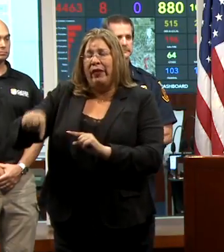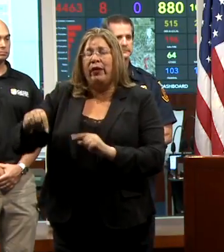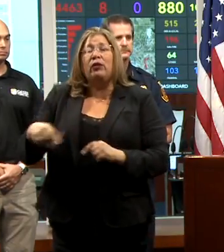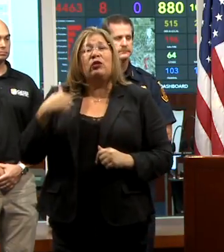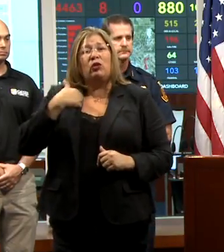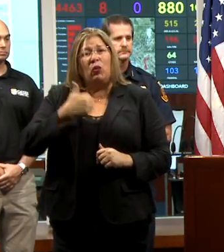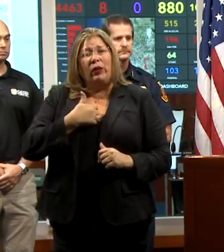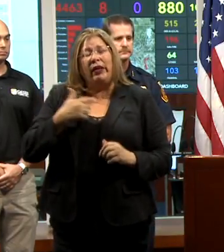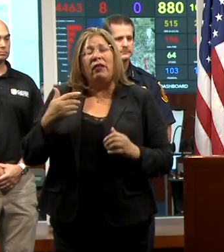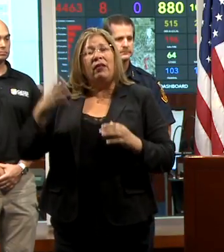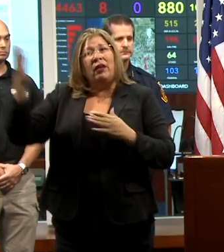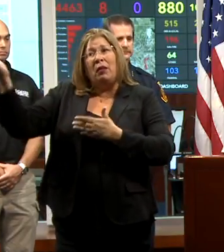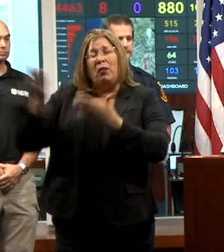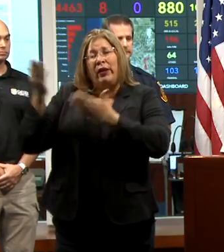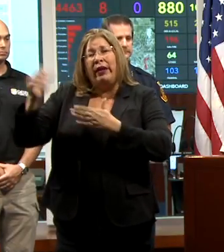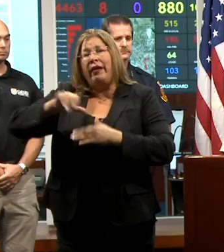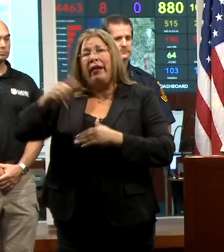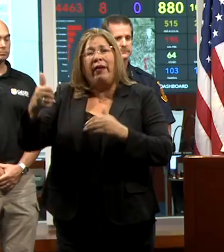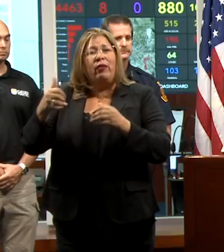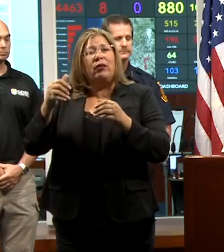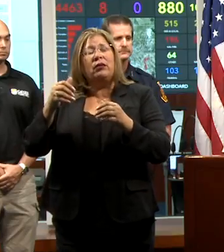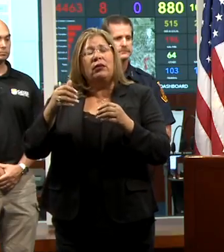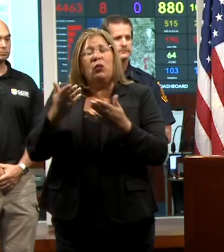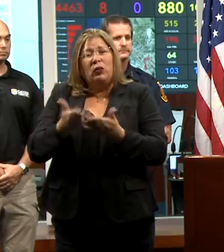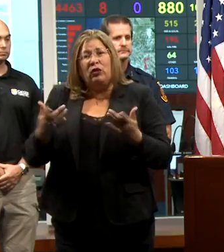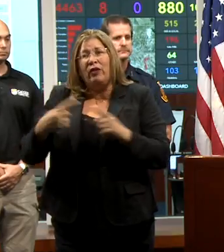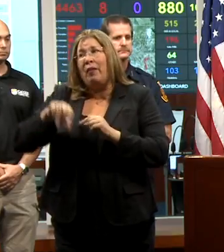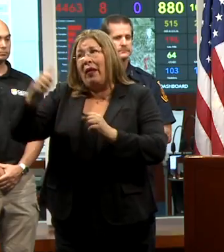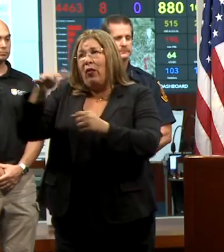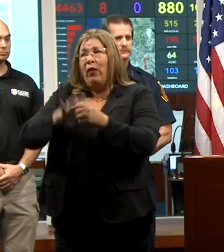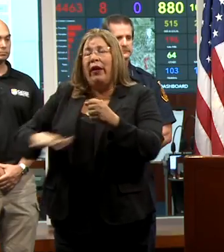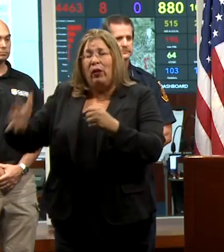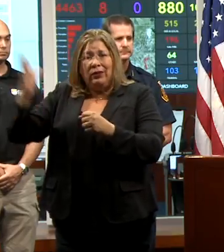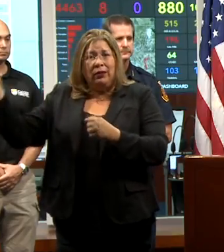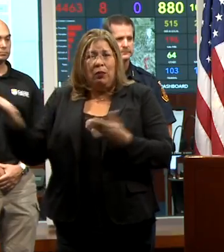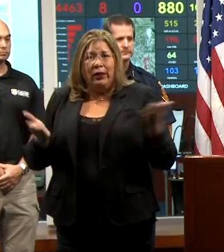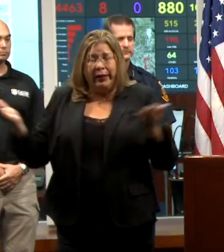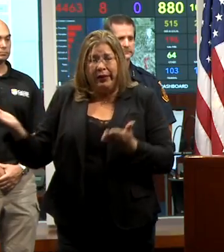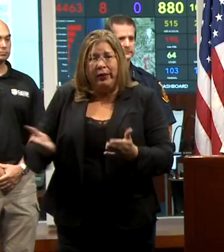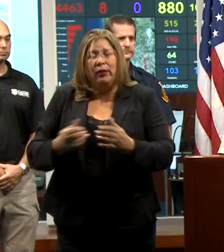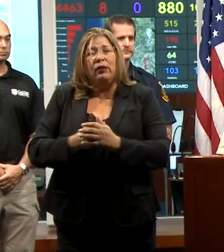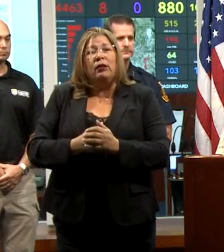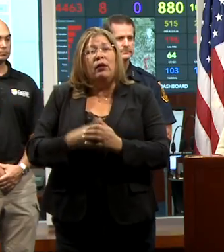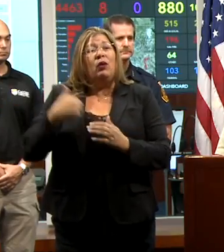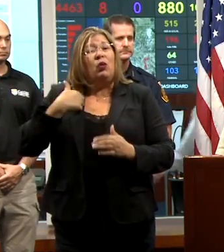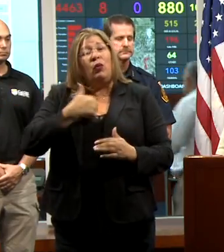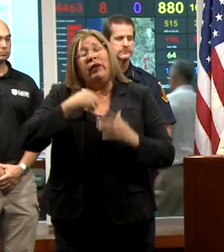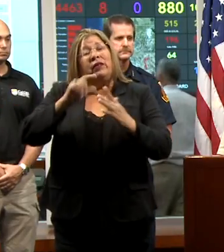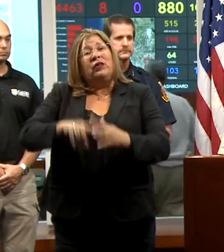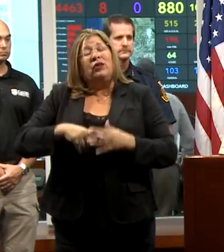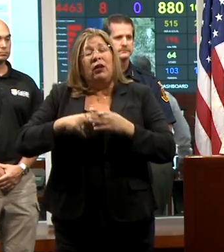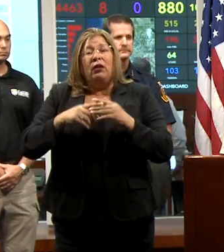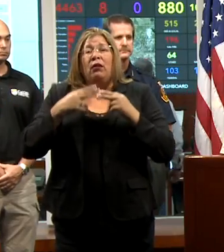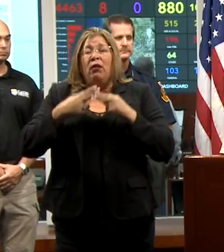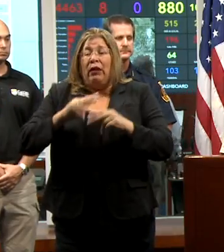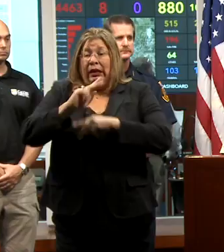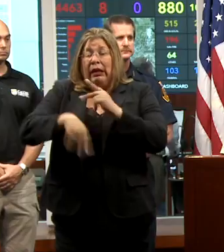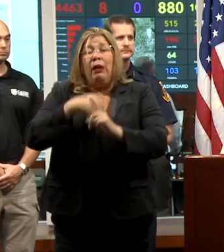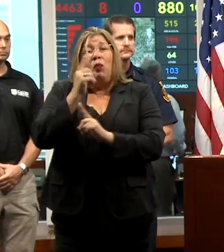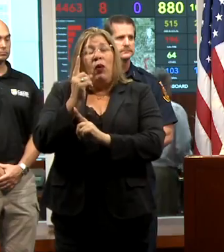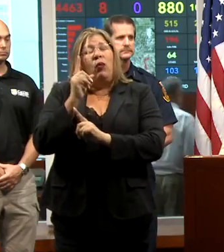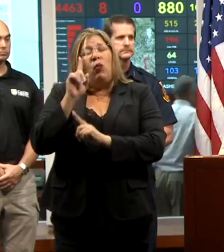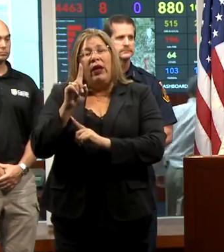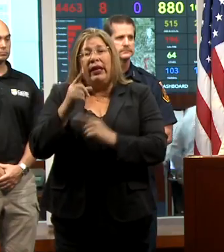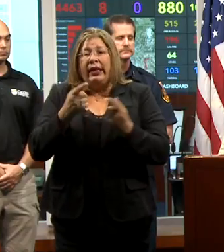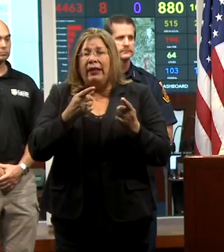additional resources from out of the region, and we've even taken the step to activate a Type 1 incident management team as